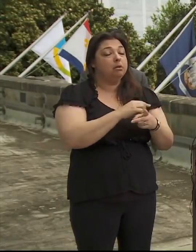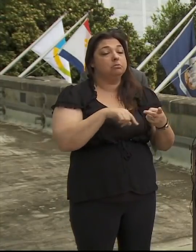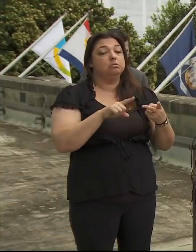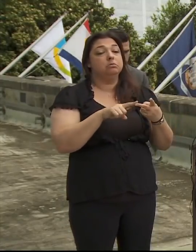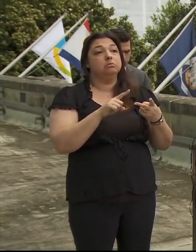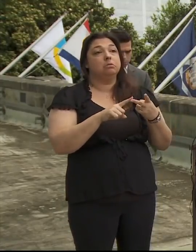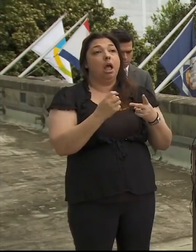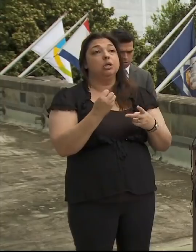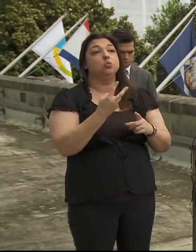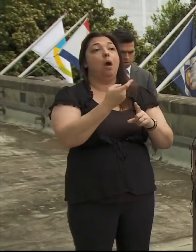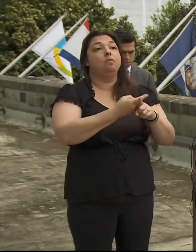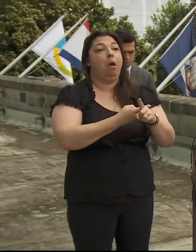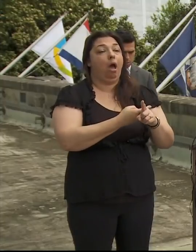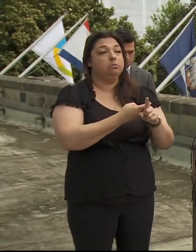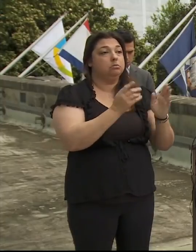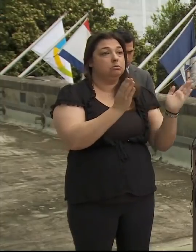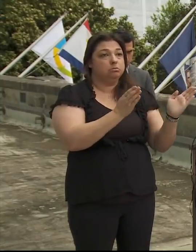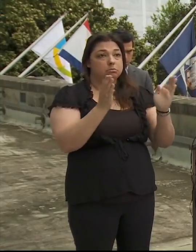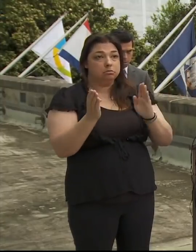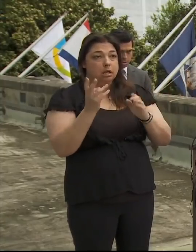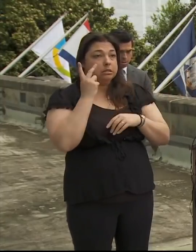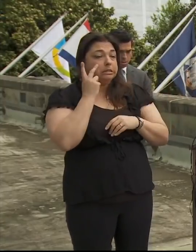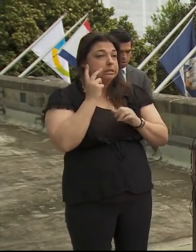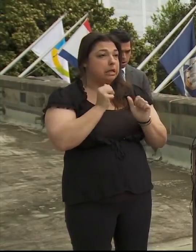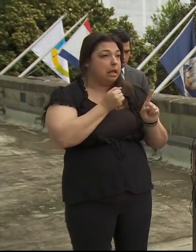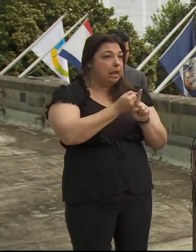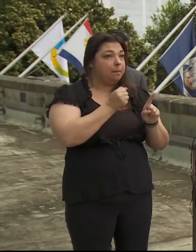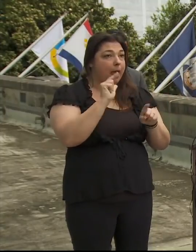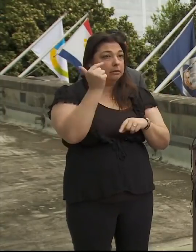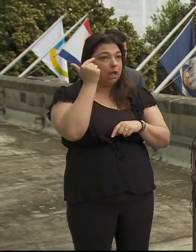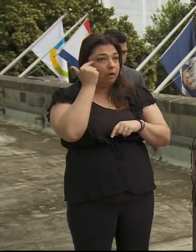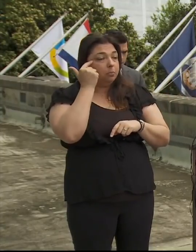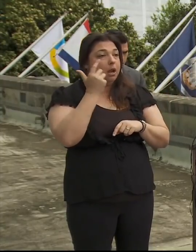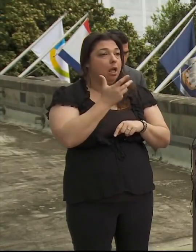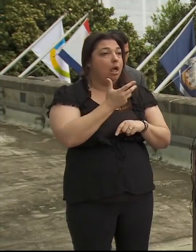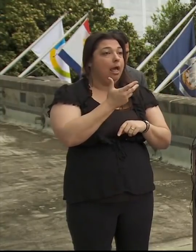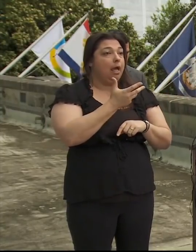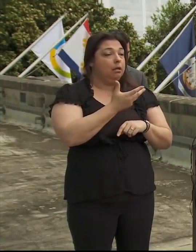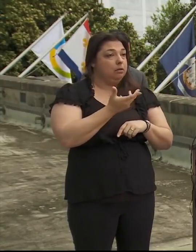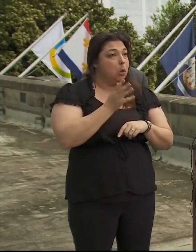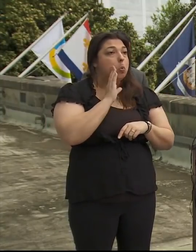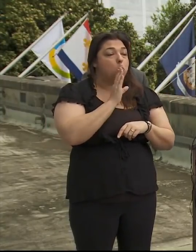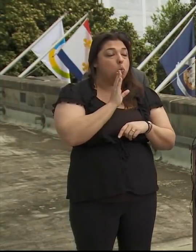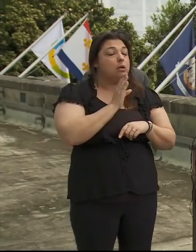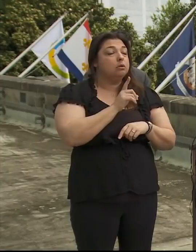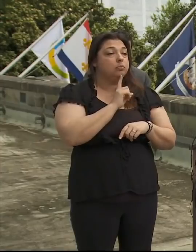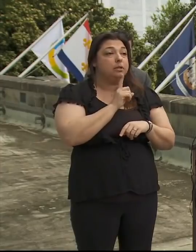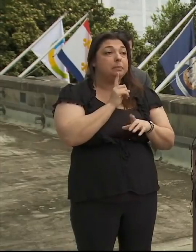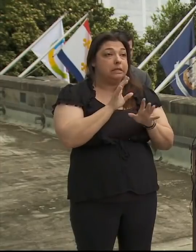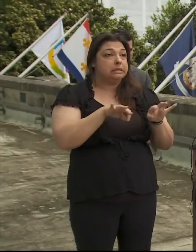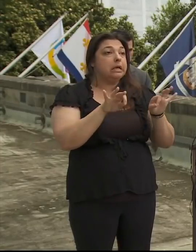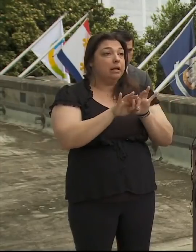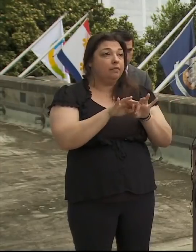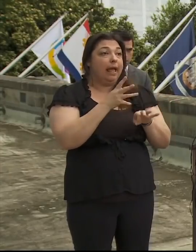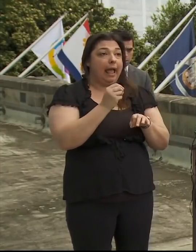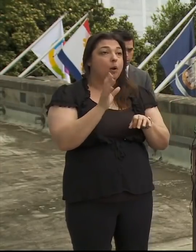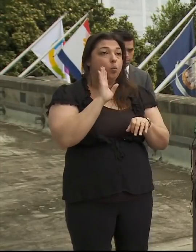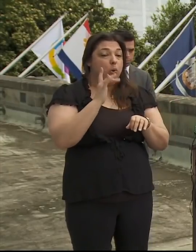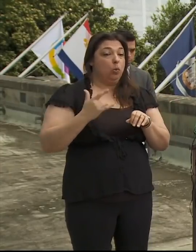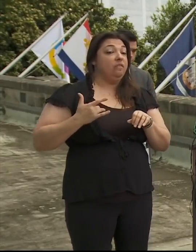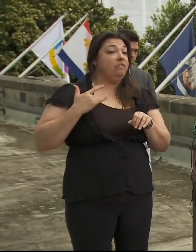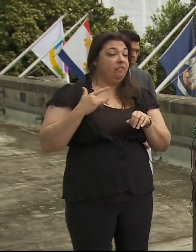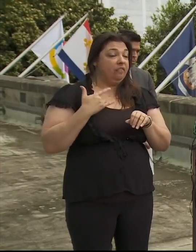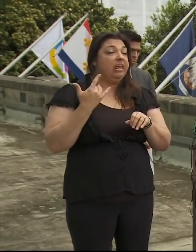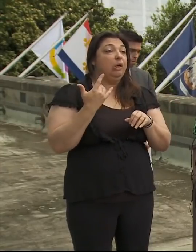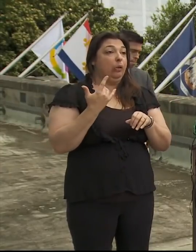even the next 12 months. The impact to city government and our bottom line will be significant, and it will be felt even